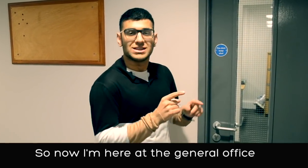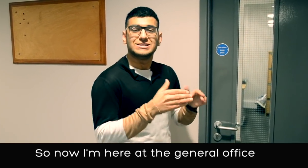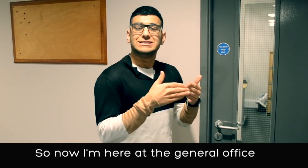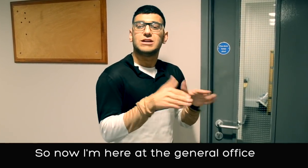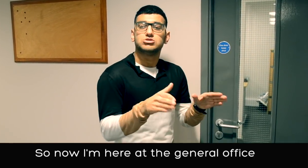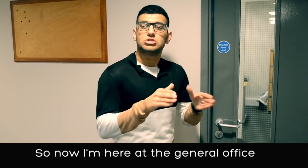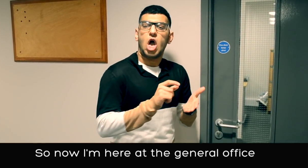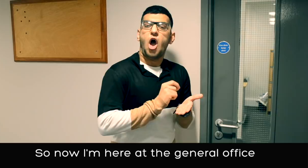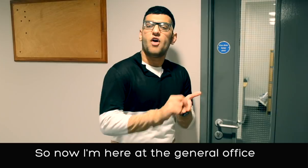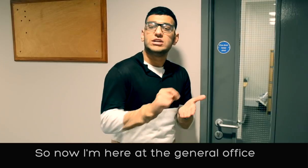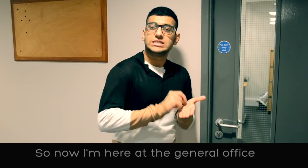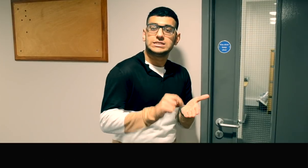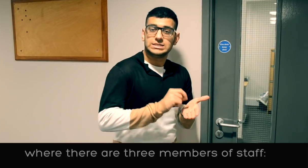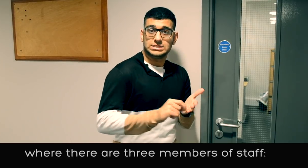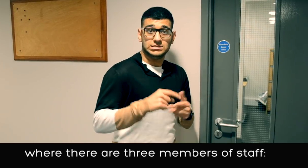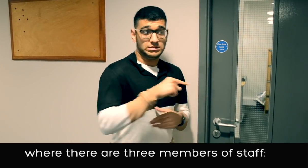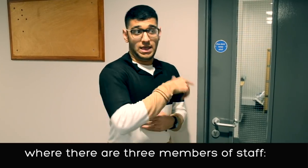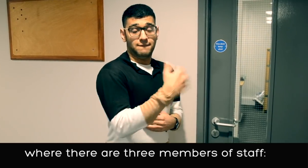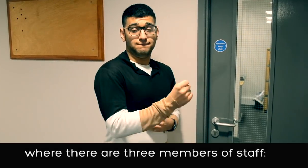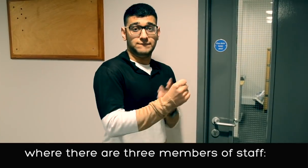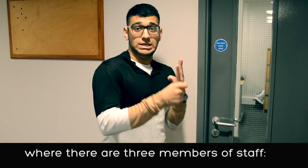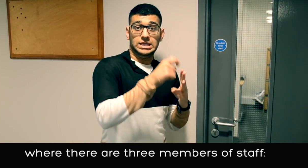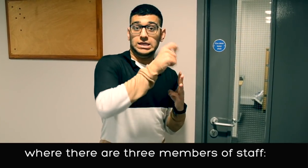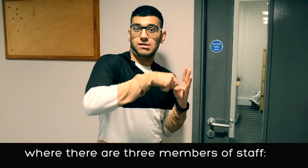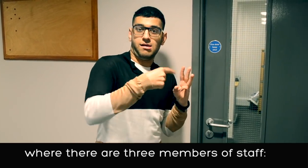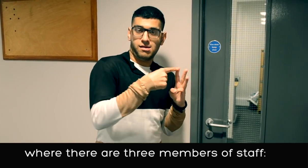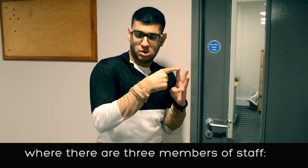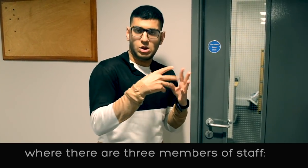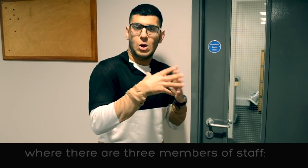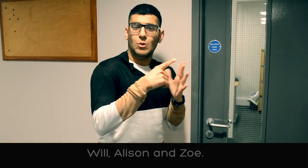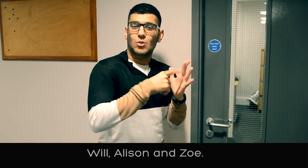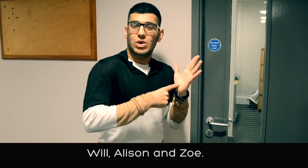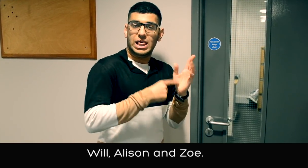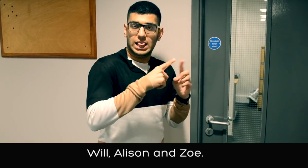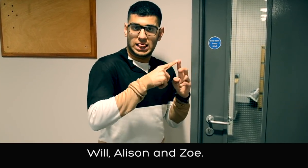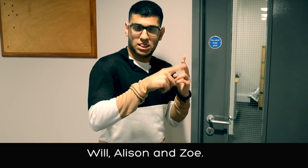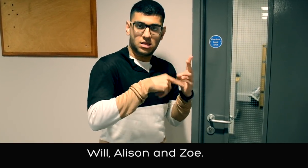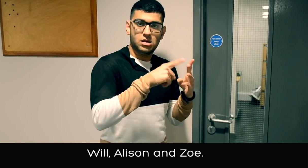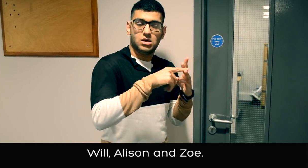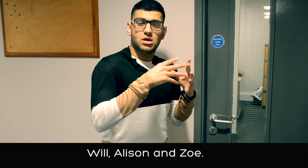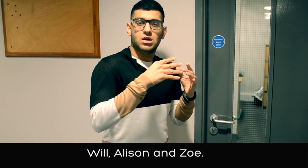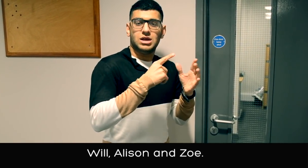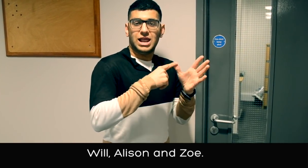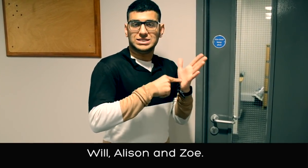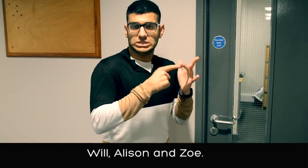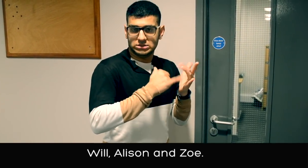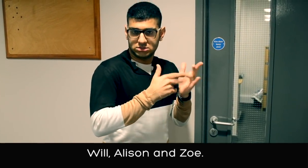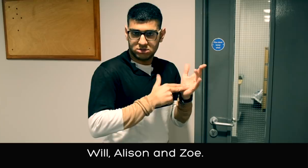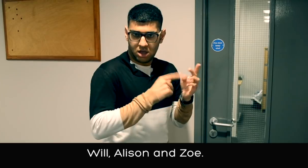So now I'm here at the general office, where there are 3 members of staff, Will, Alison and